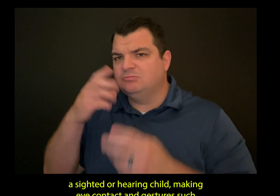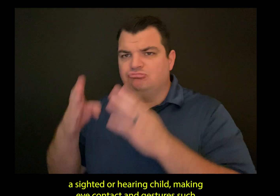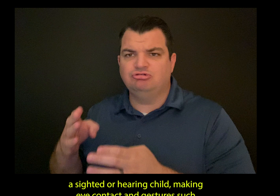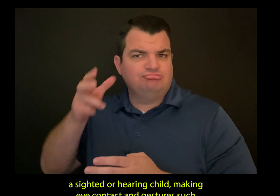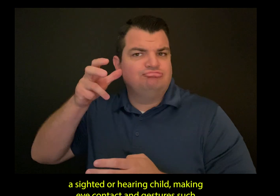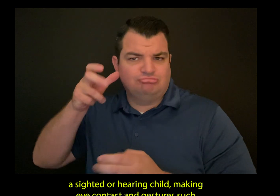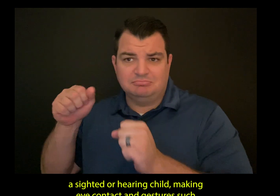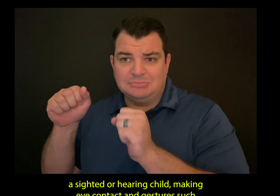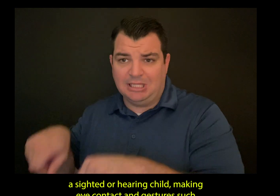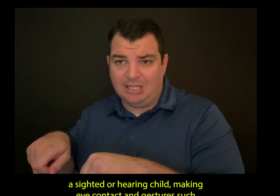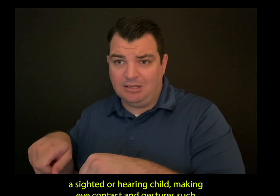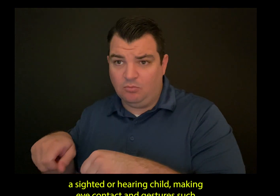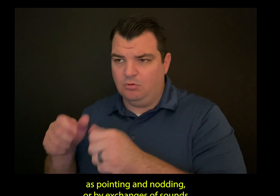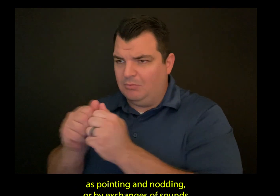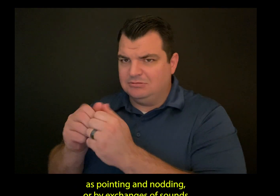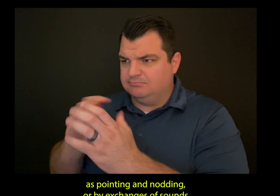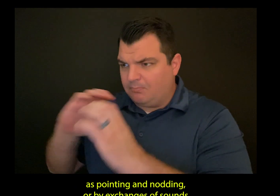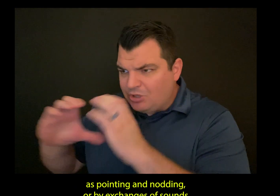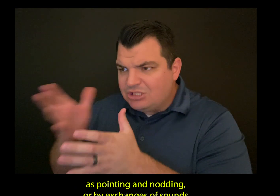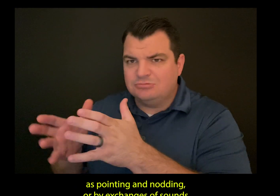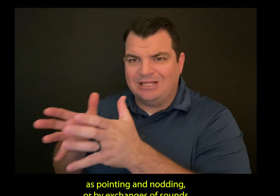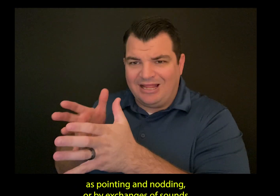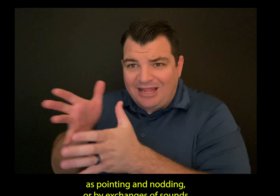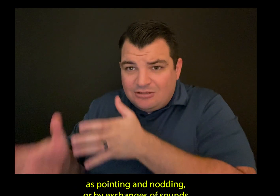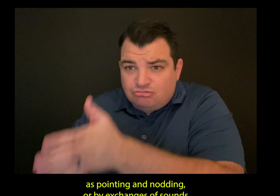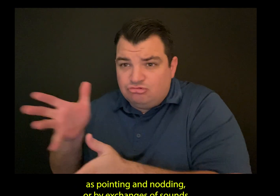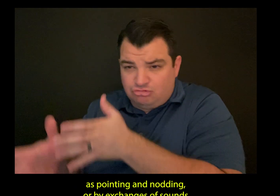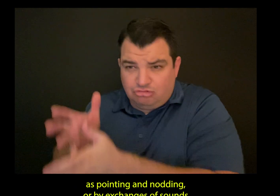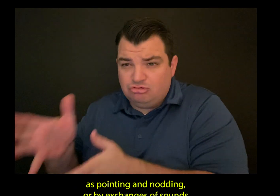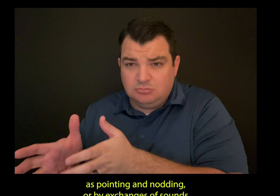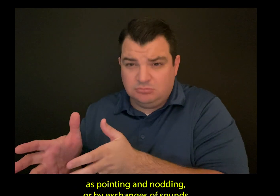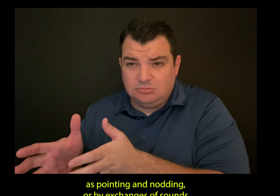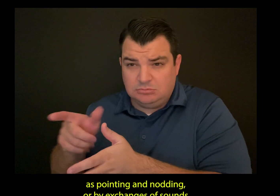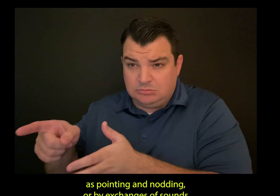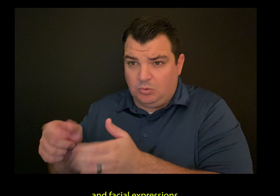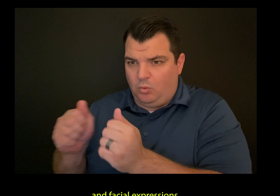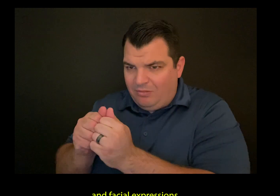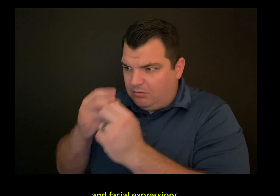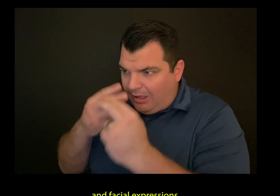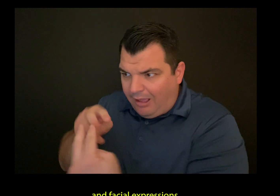eye contact and gestures such as pointing and nodding, or by exchanges of sounds and facial